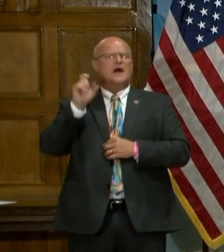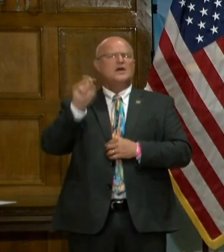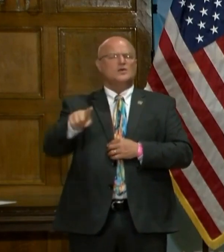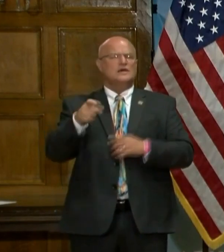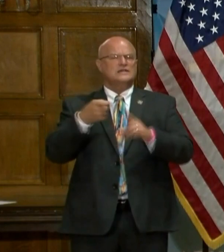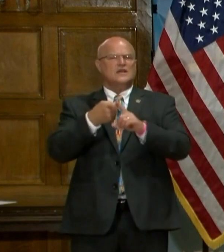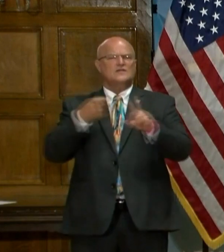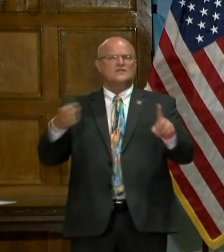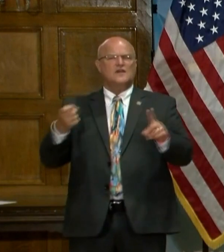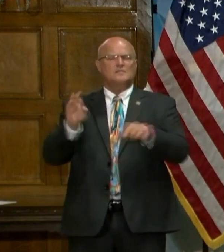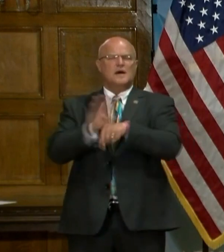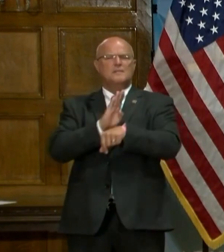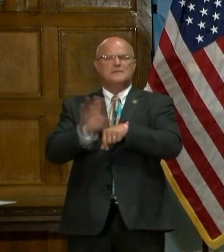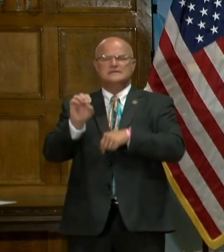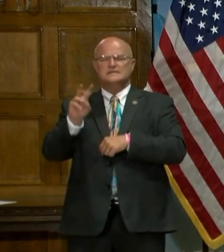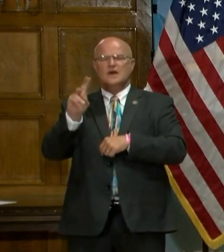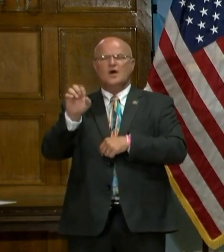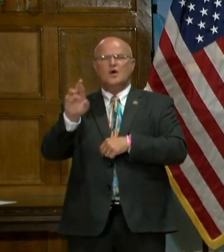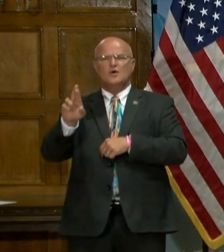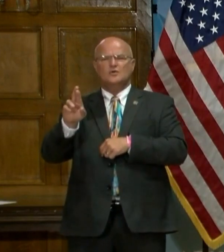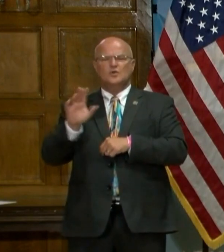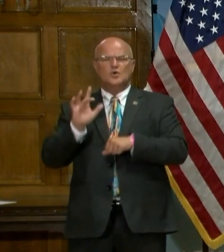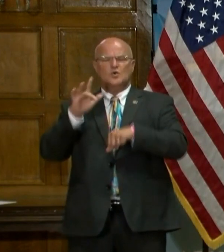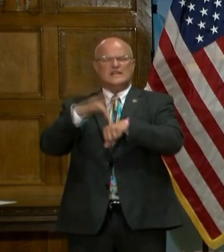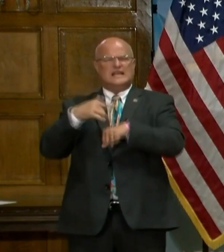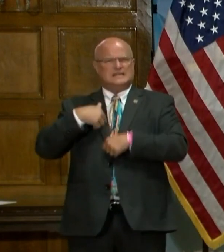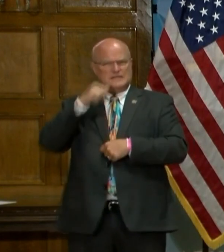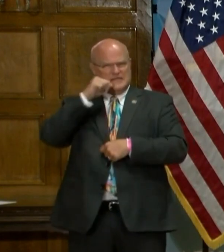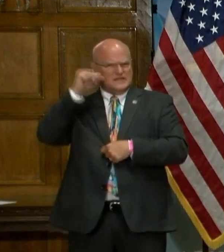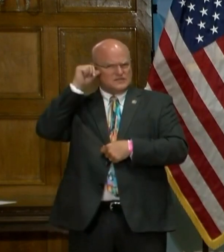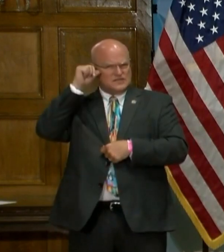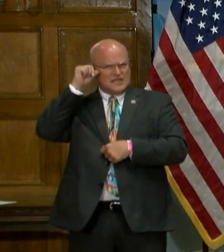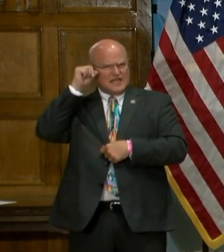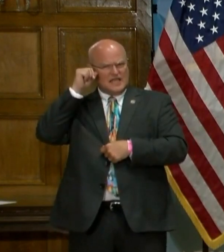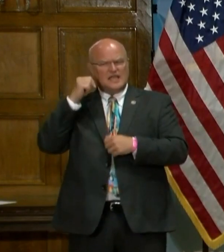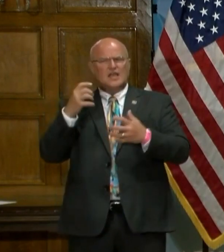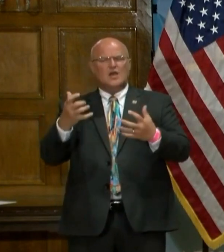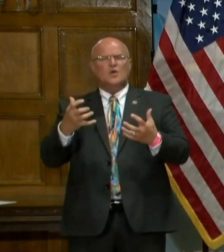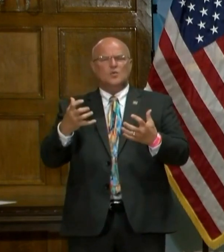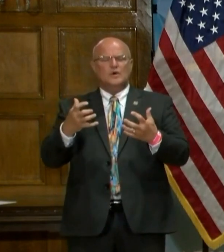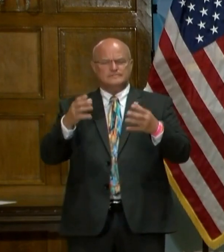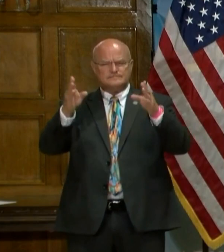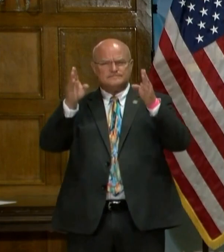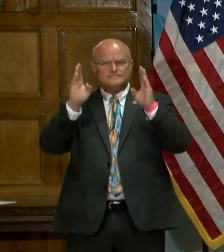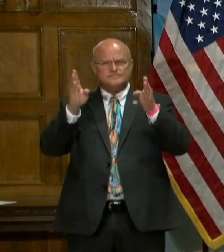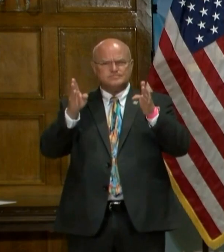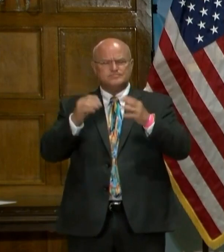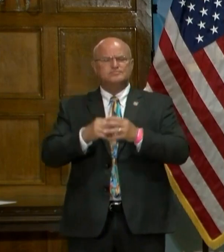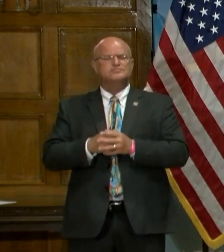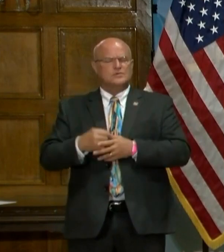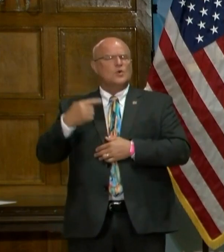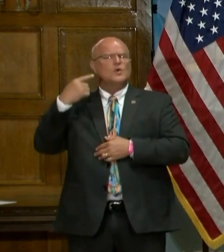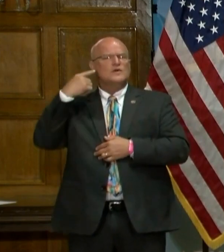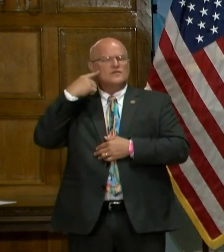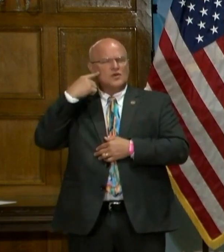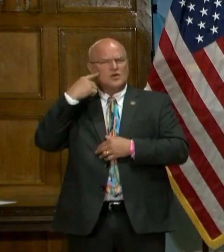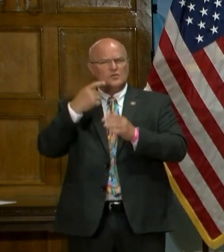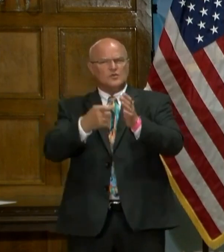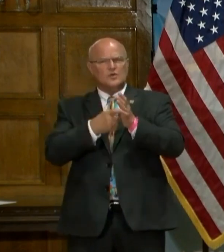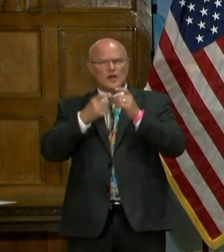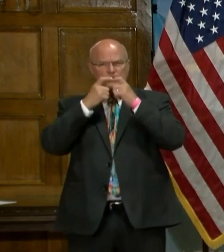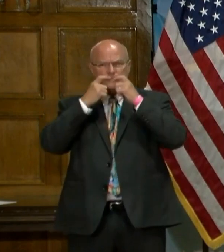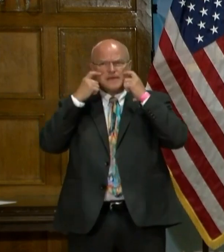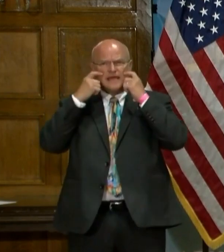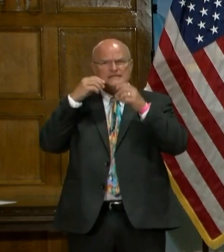question comes from a business owner who reached out to me yesterday and wanted me to bring this to your attention. Now, he currently requires